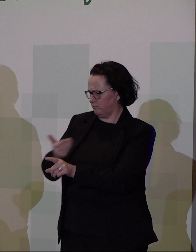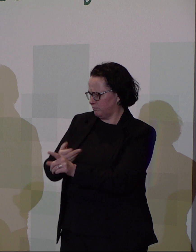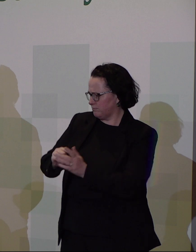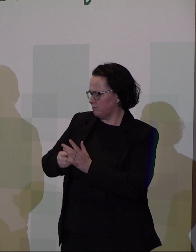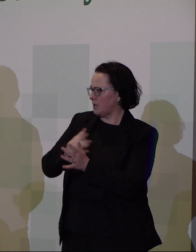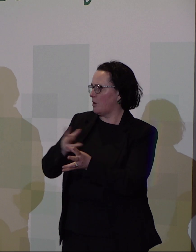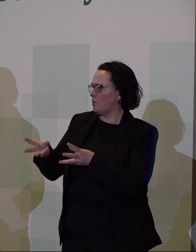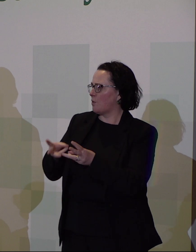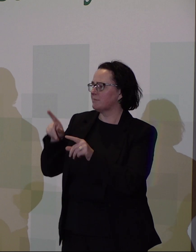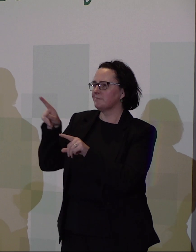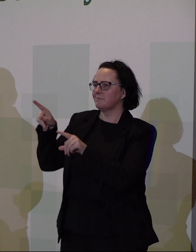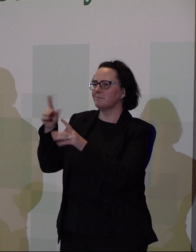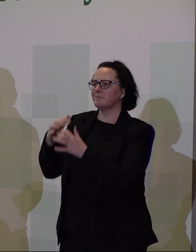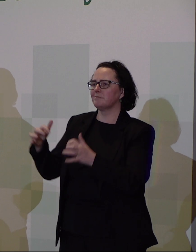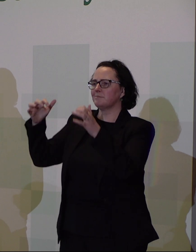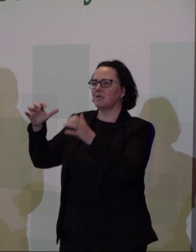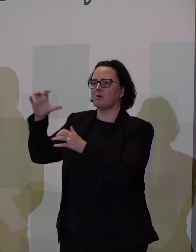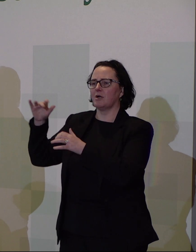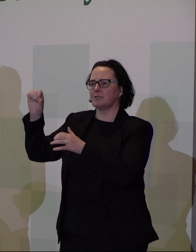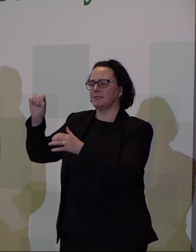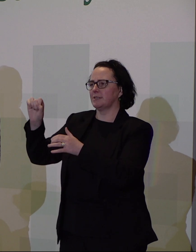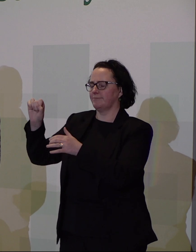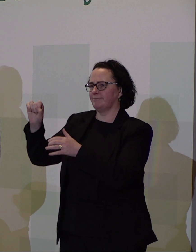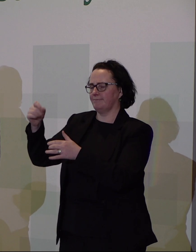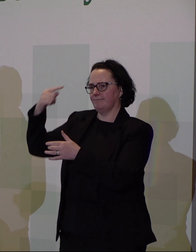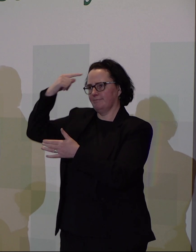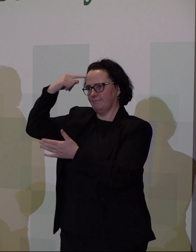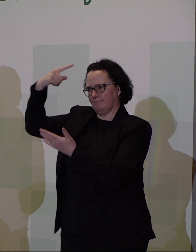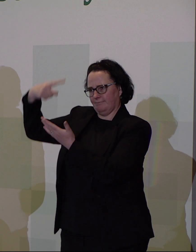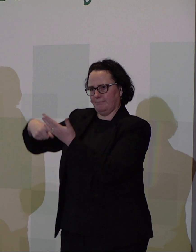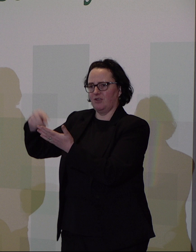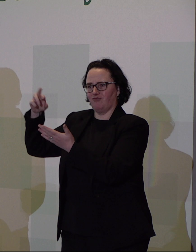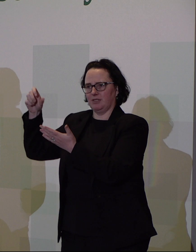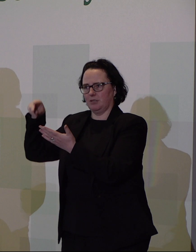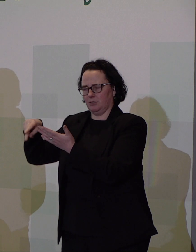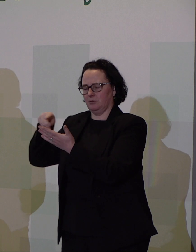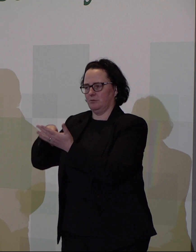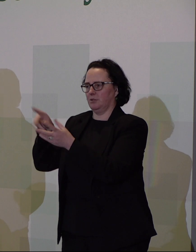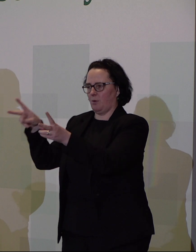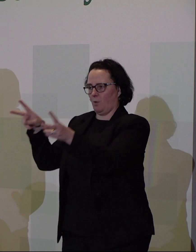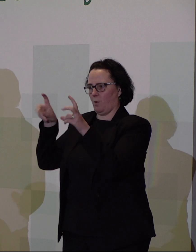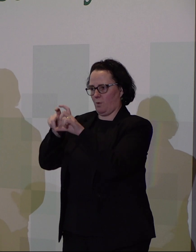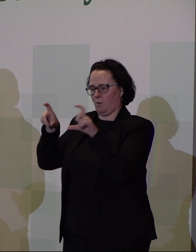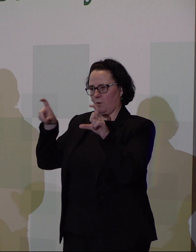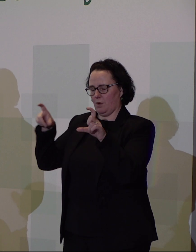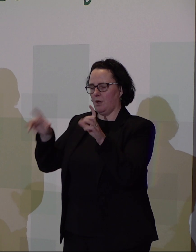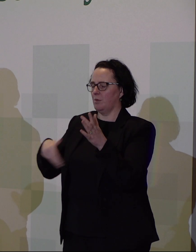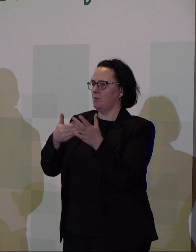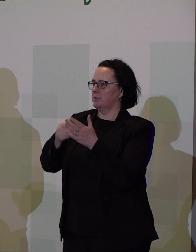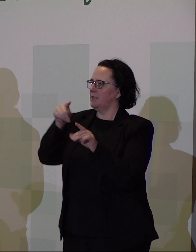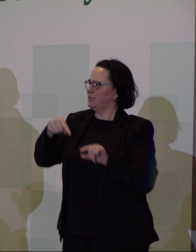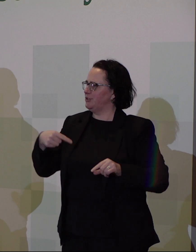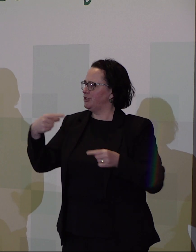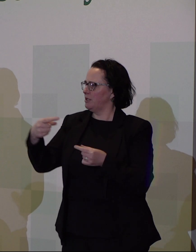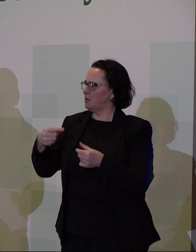of the Oireachtas resolution that invites us to bring forward proposals, and I'm going to quote from the resolution, proposals that challenge the